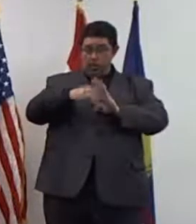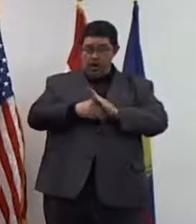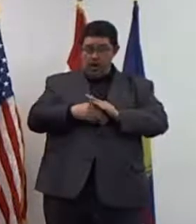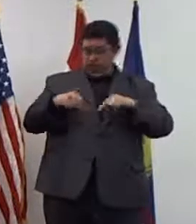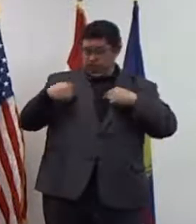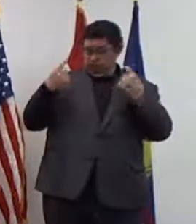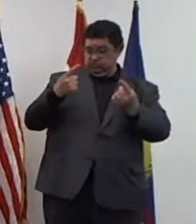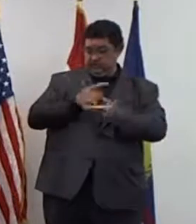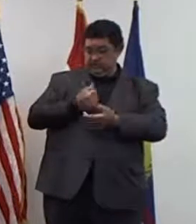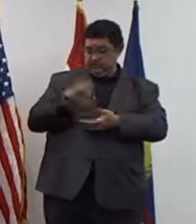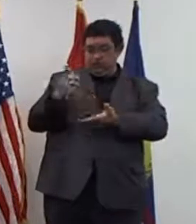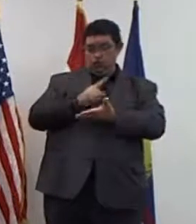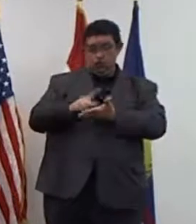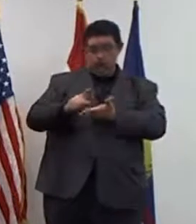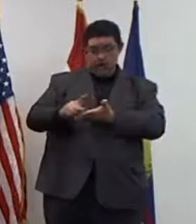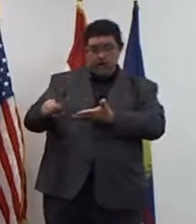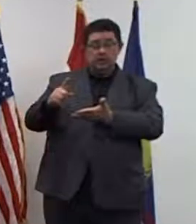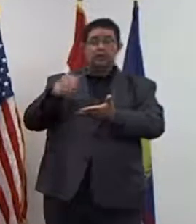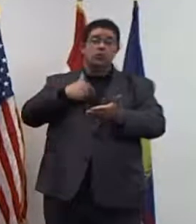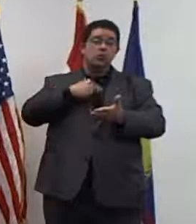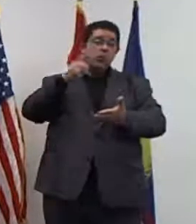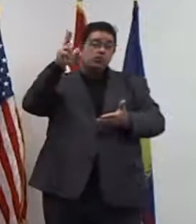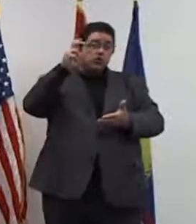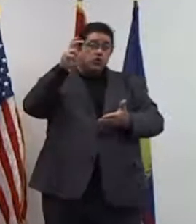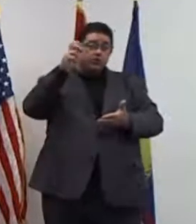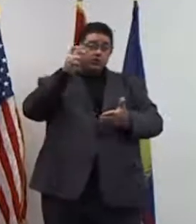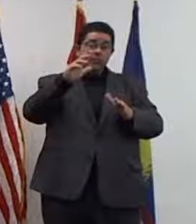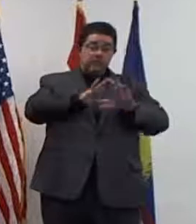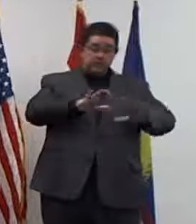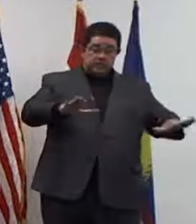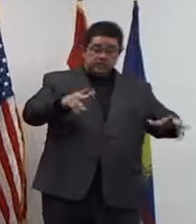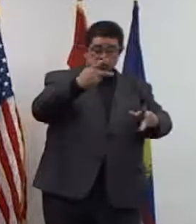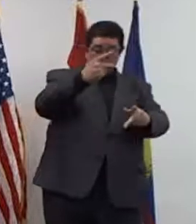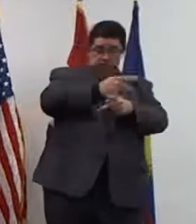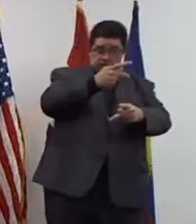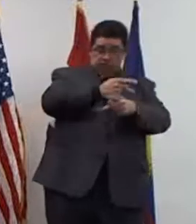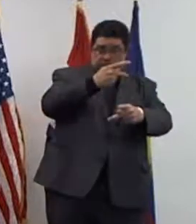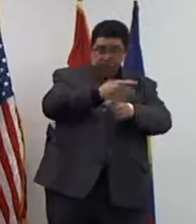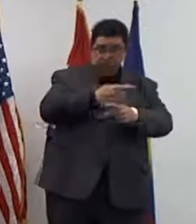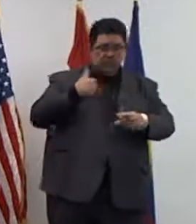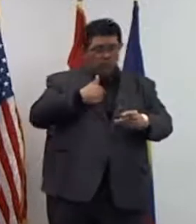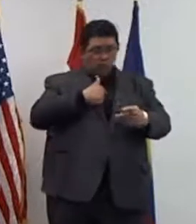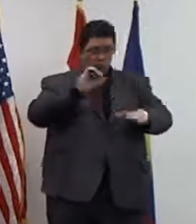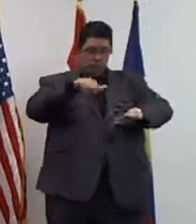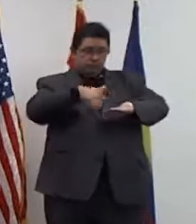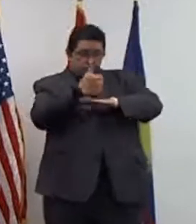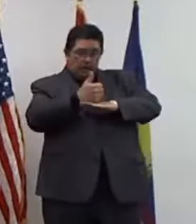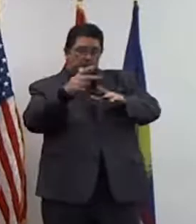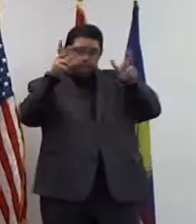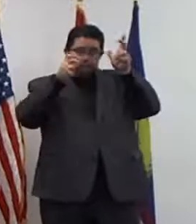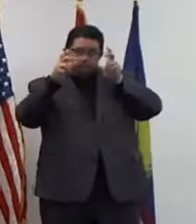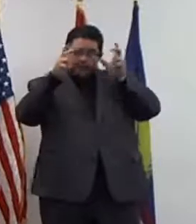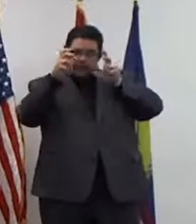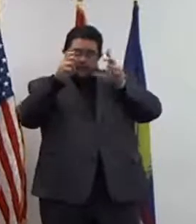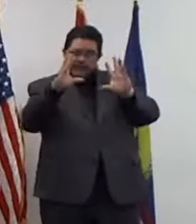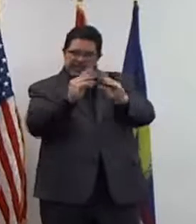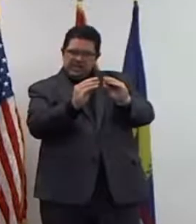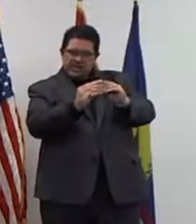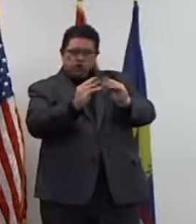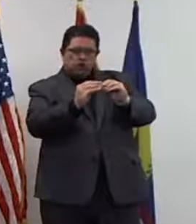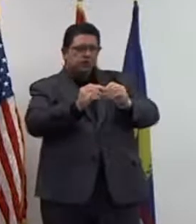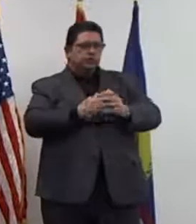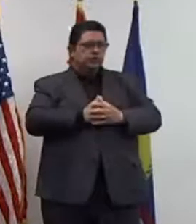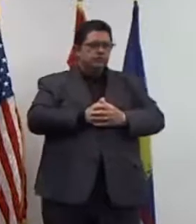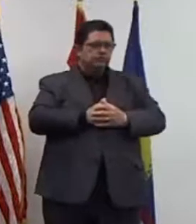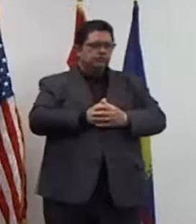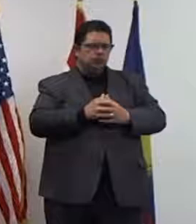Louis County has heard from child care providers and have conducted several listening sessions to help understand the challenges that providers are having in terms